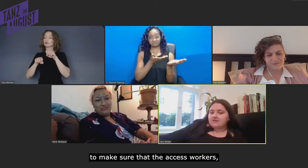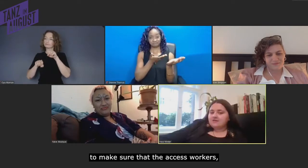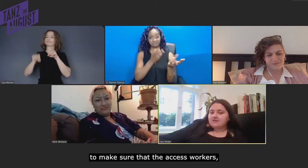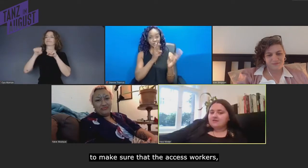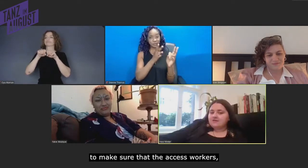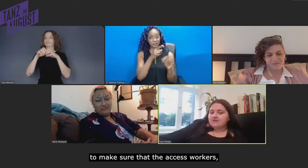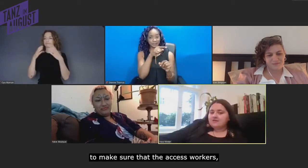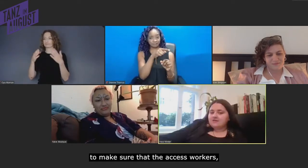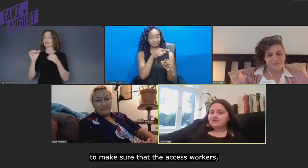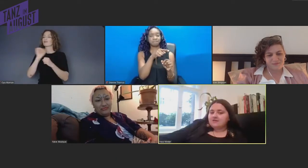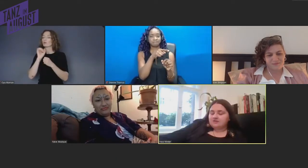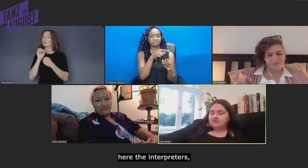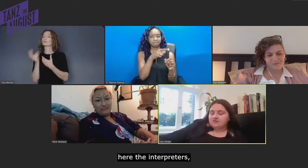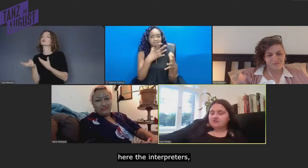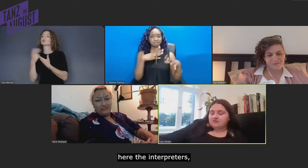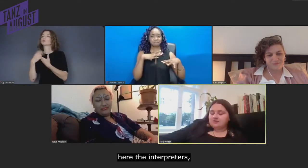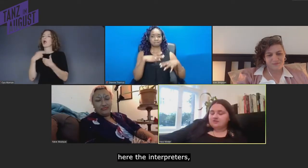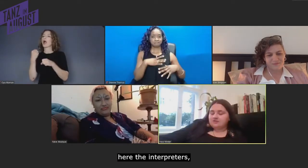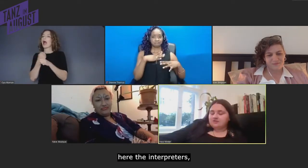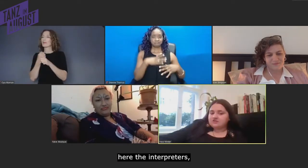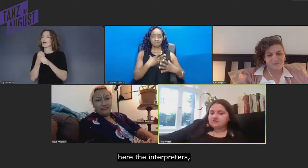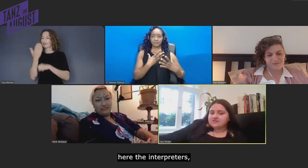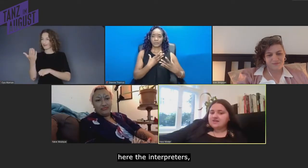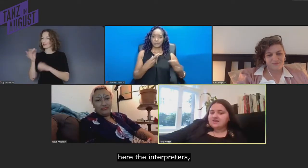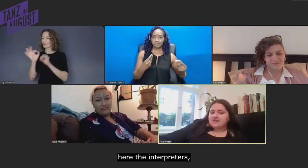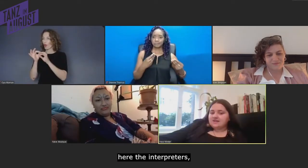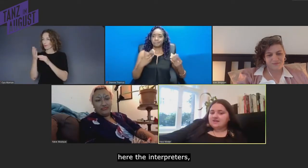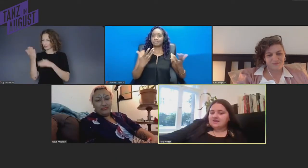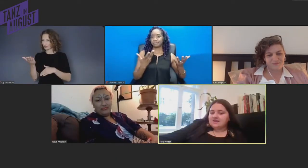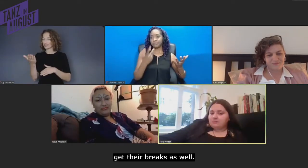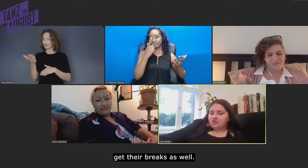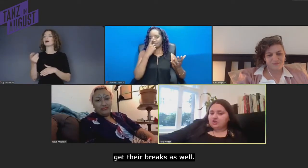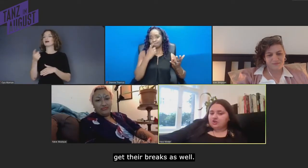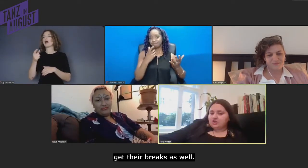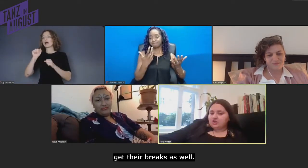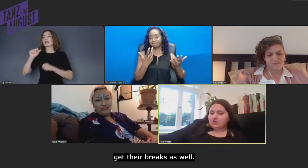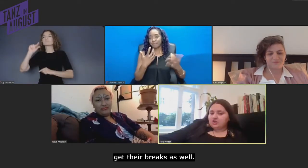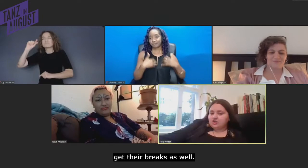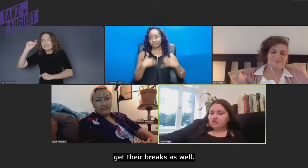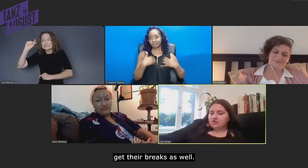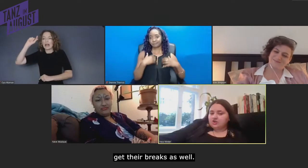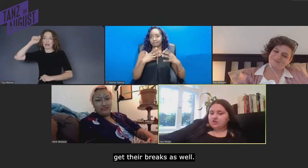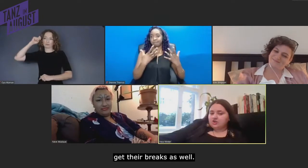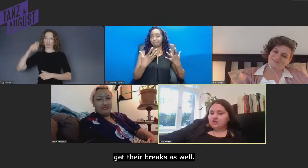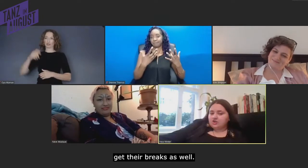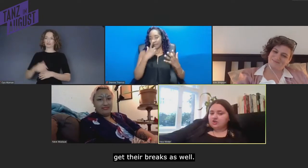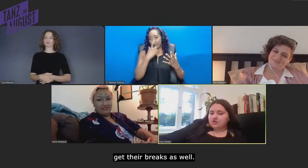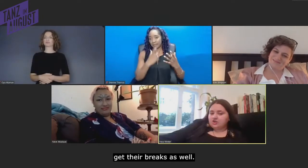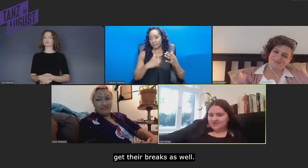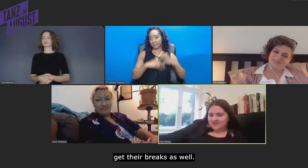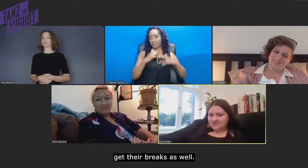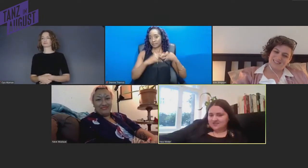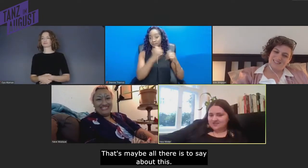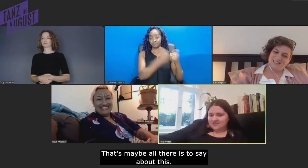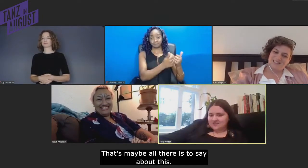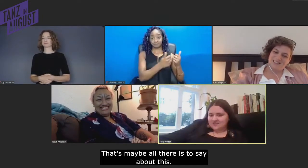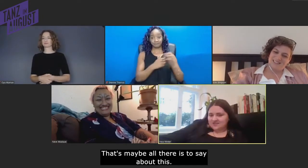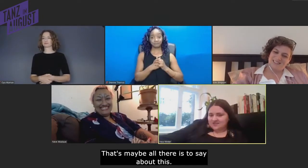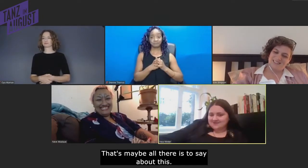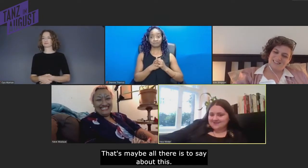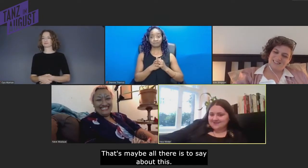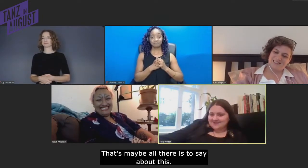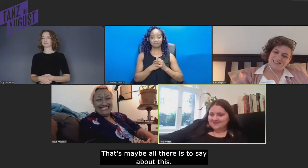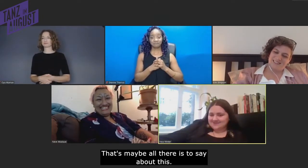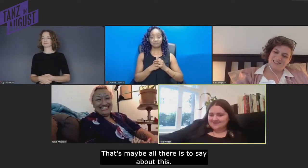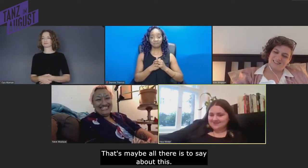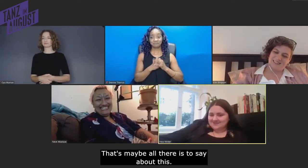access workers, as here are the interpreters, get their breaks as well. That's maybe all that's